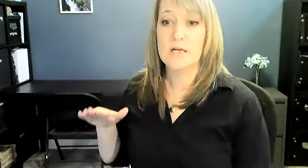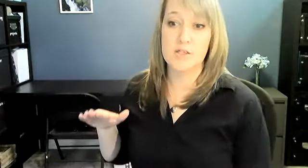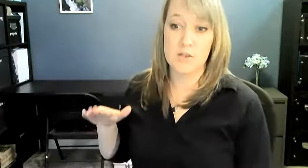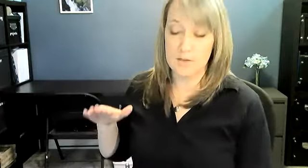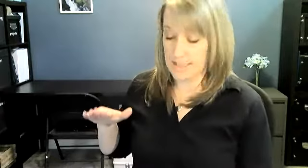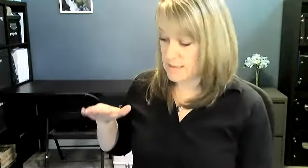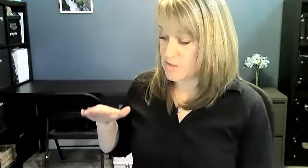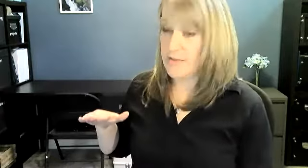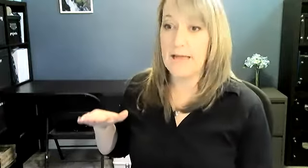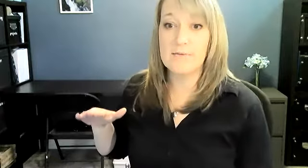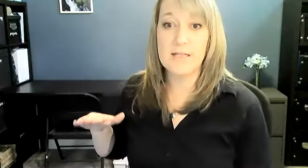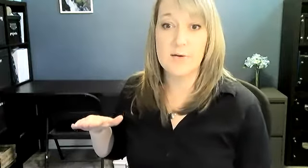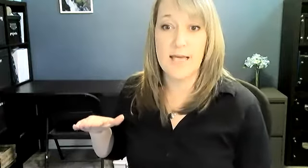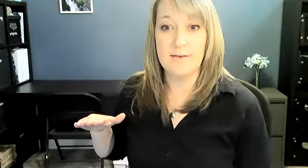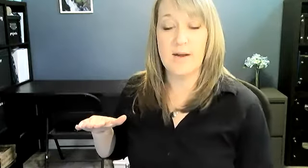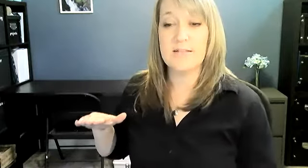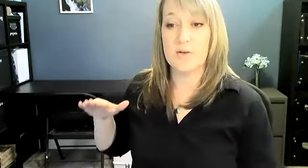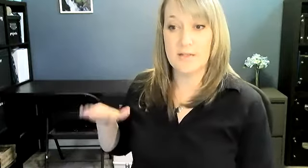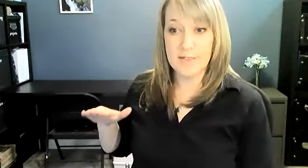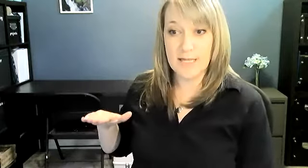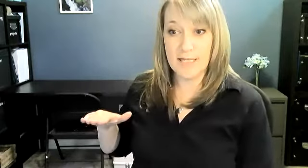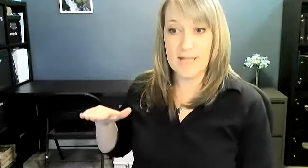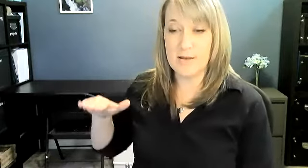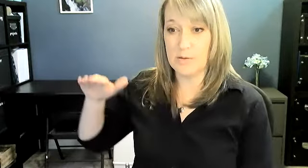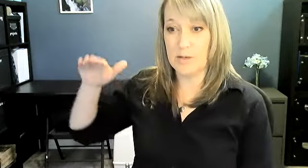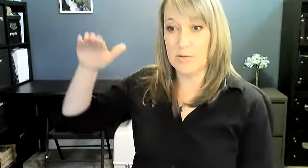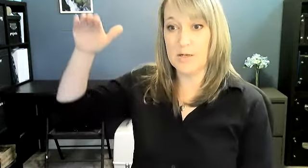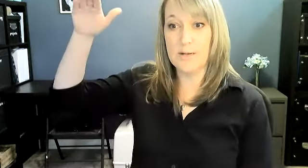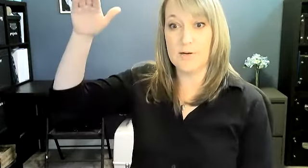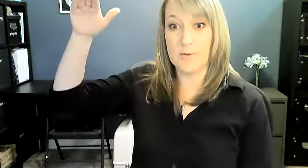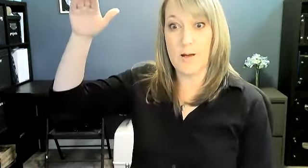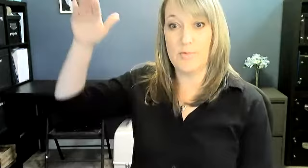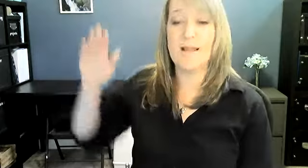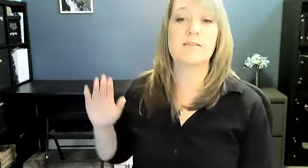because you're like touching the head of a little kid, right? So you're a little kid and then you get bigger, bigger, bigger, grow up, right? So